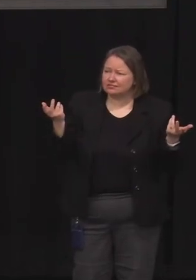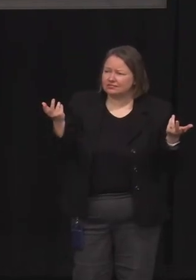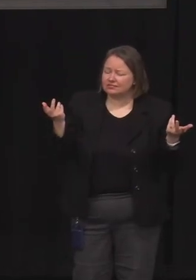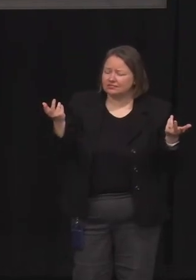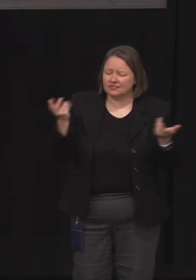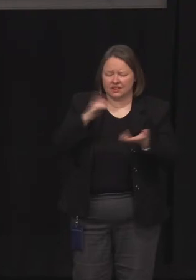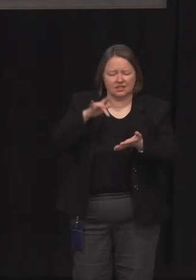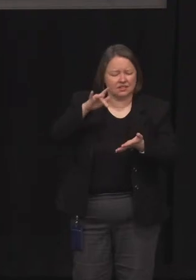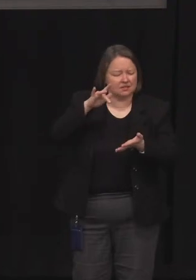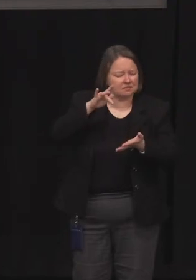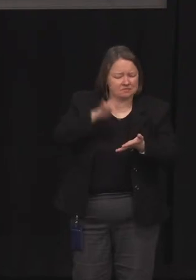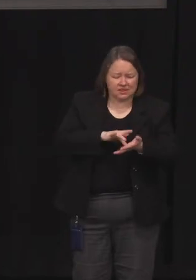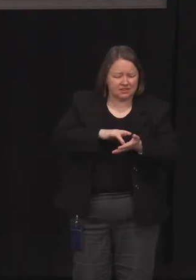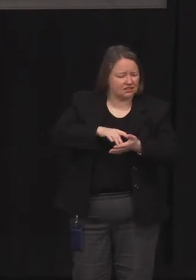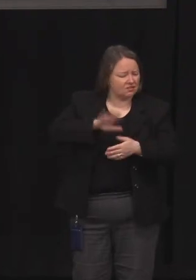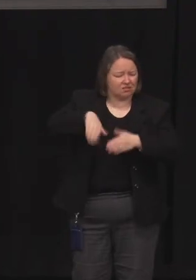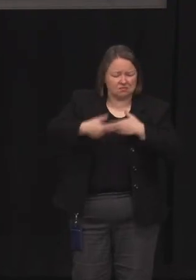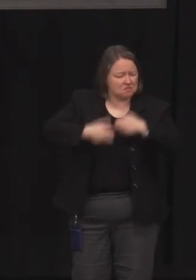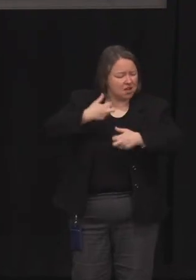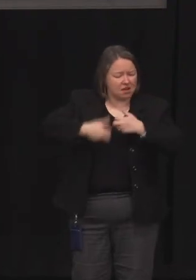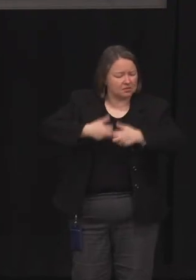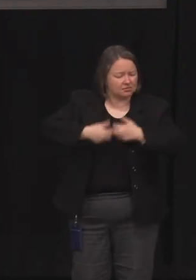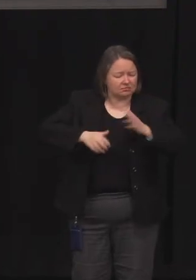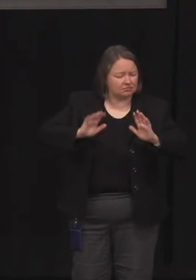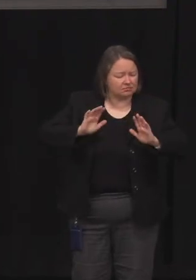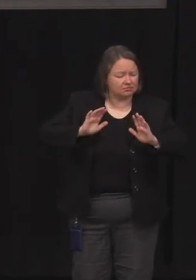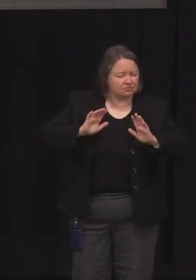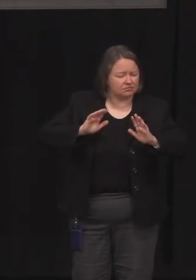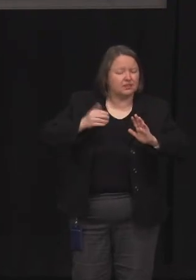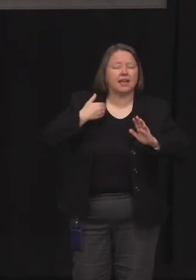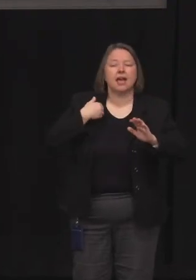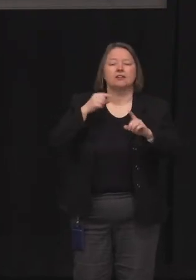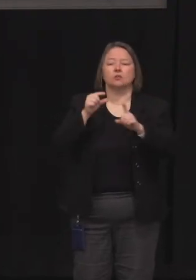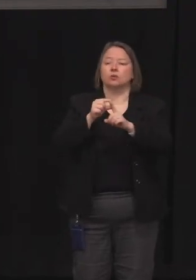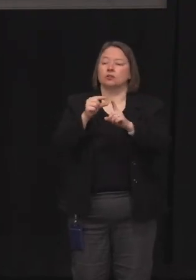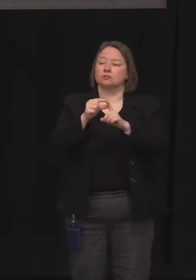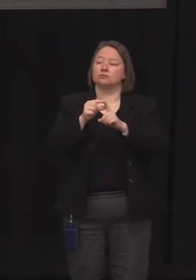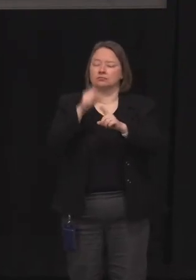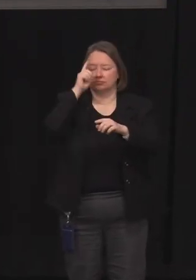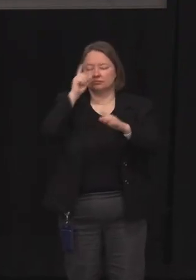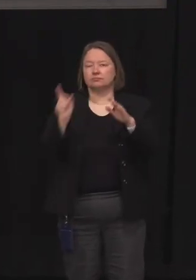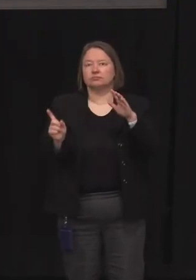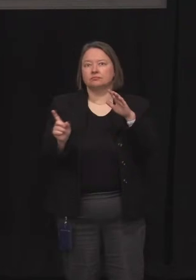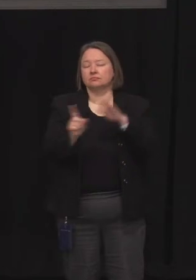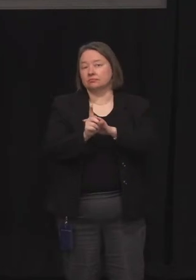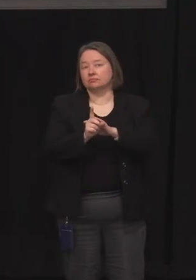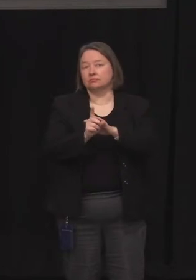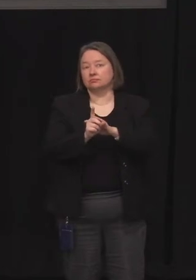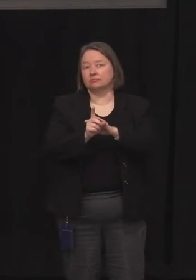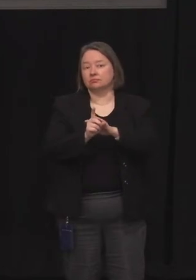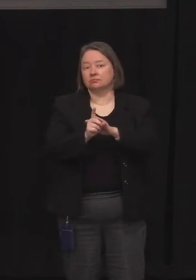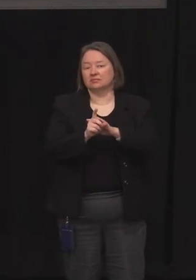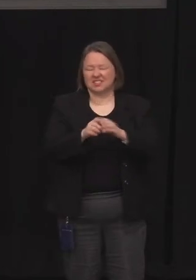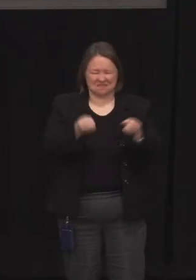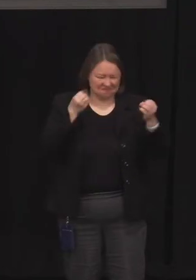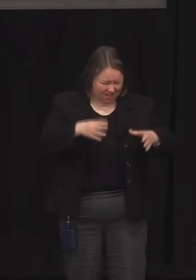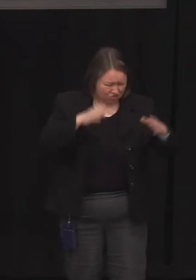In the midst of calamity, he comes with a word. In the midst of great